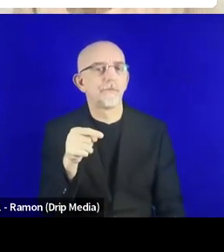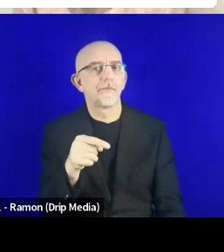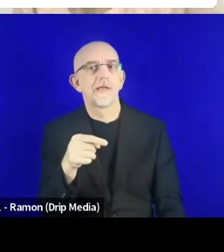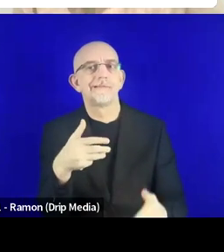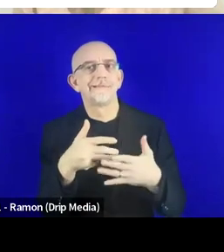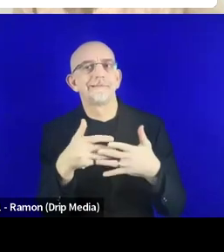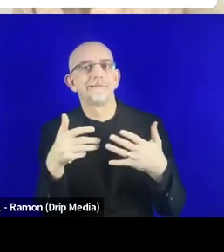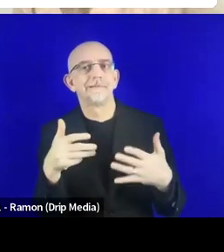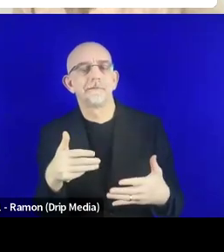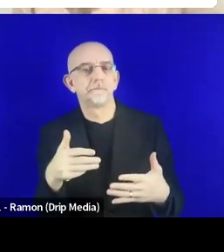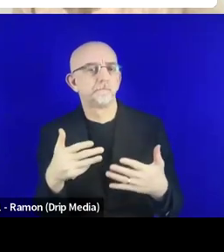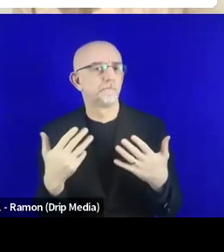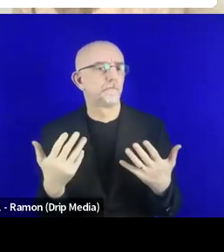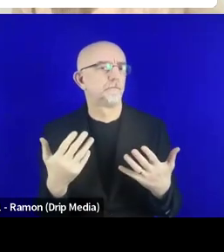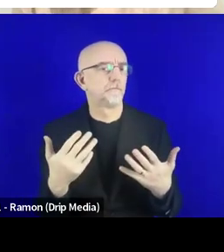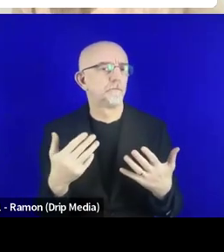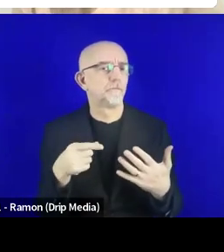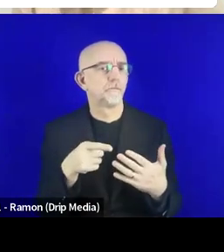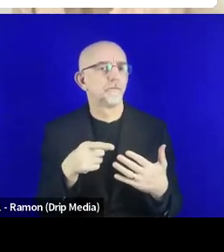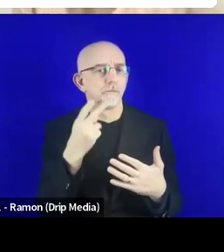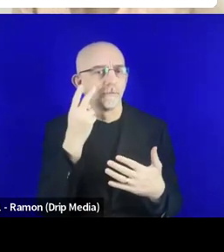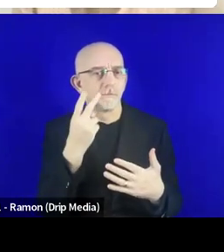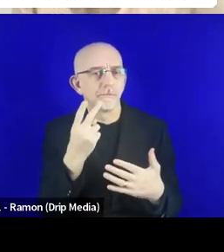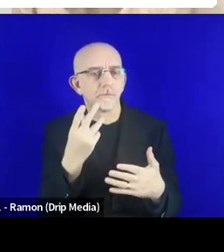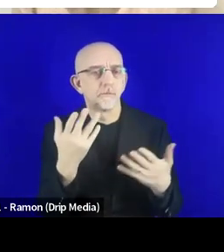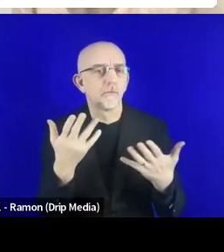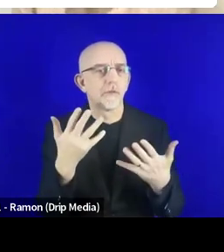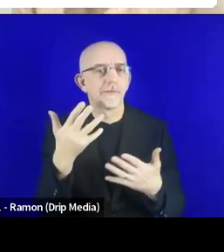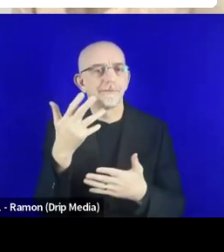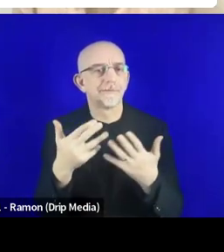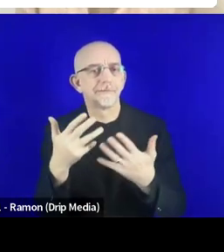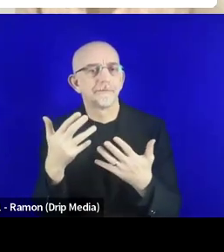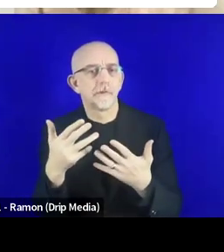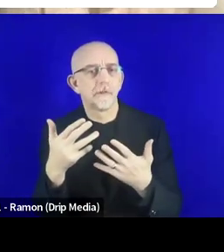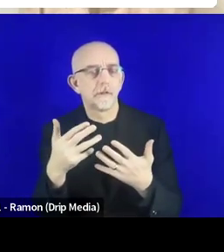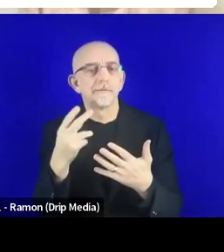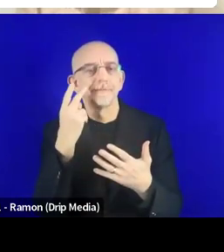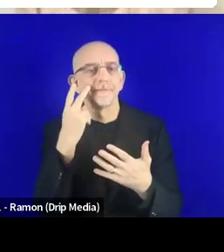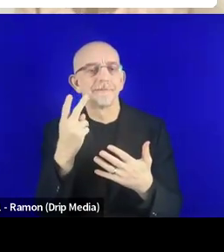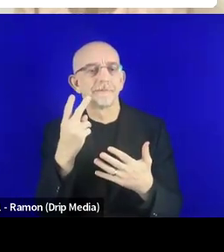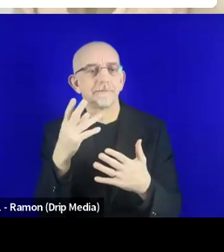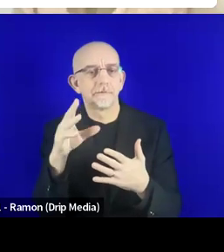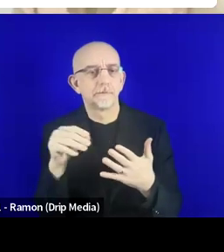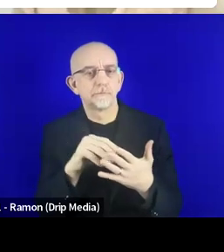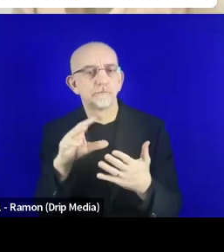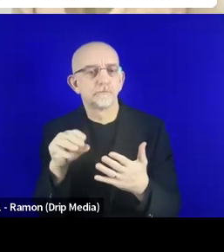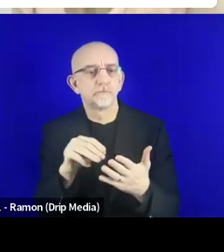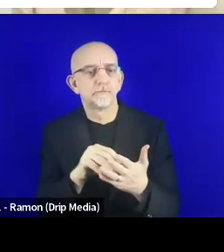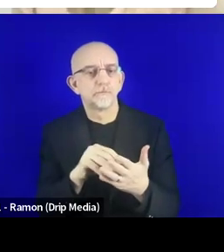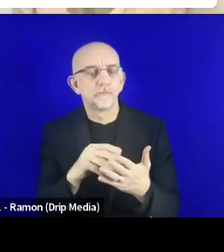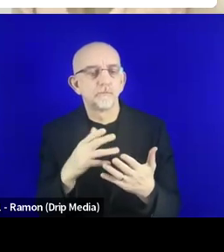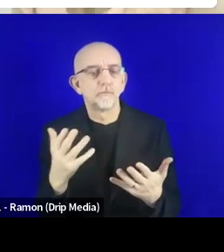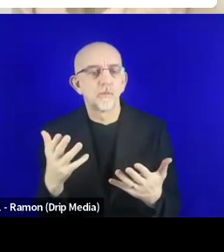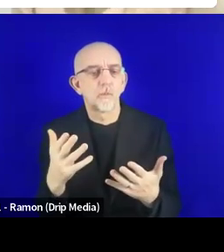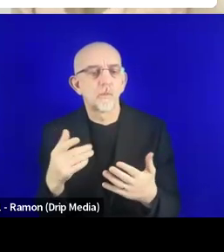be removed. I think this is what I can highlight here, just to look different angles and